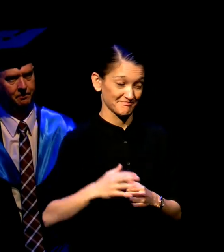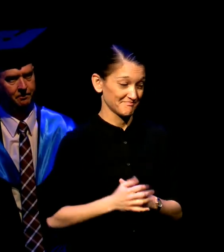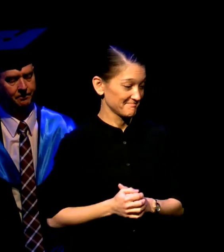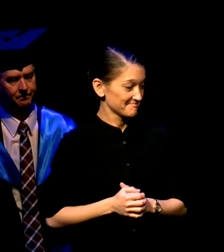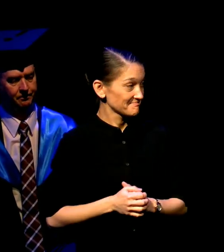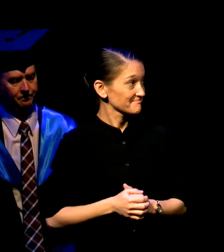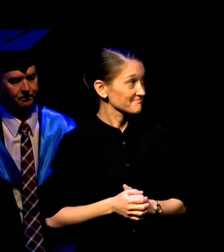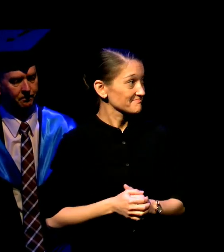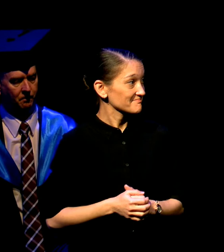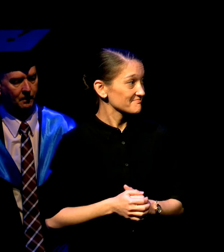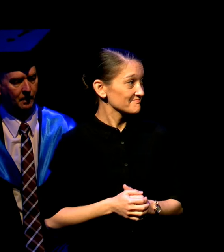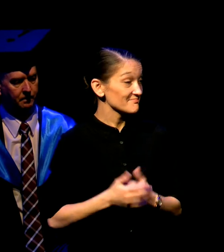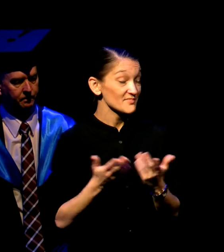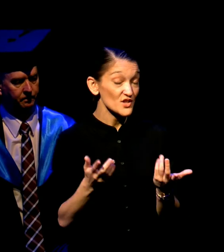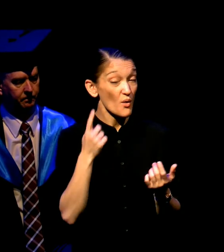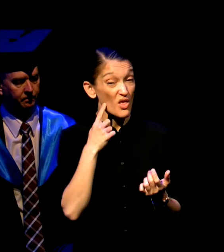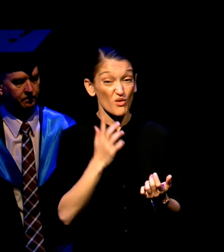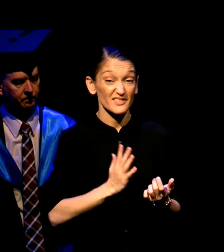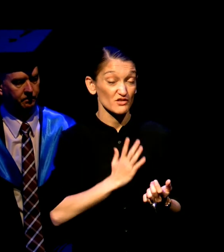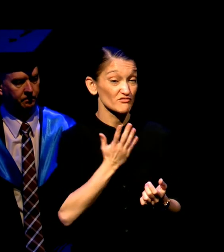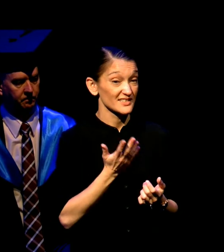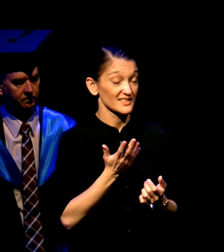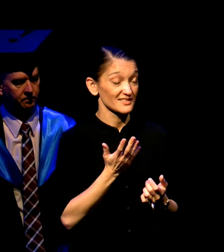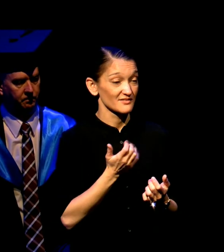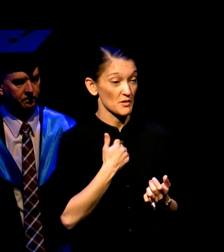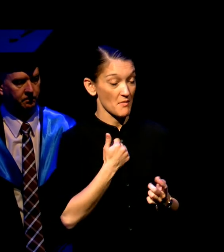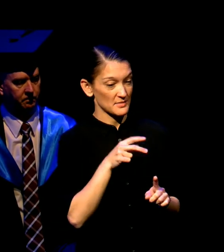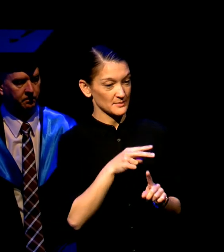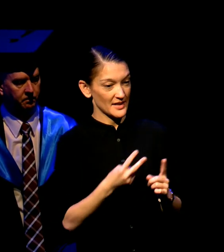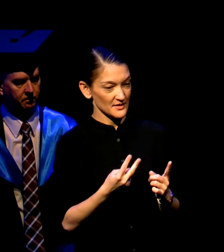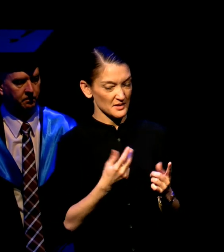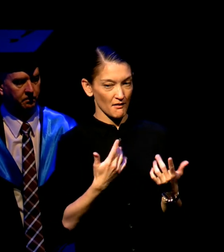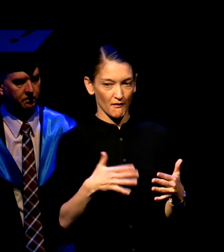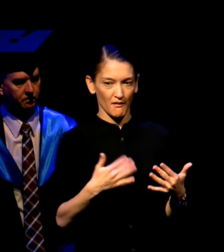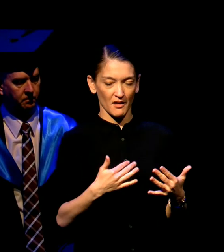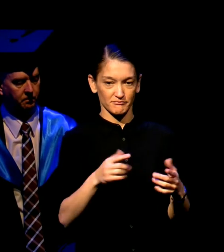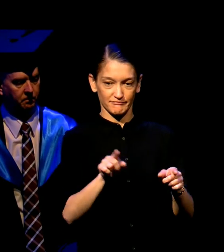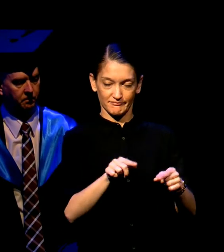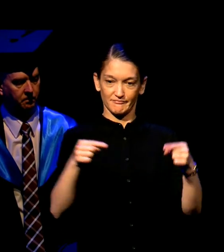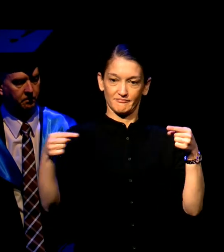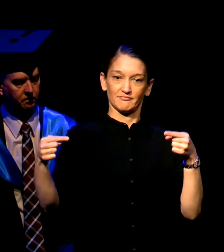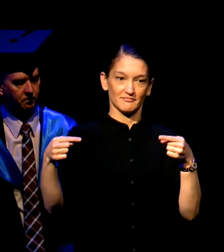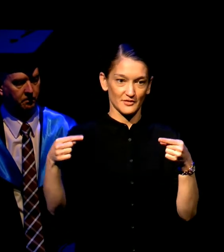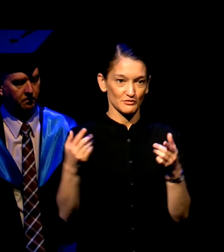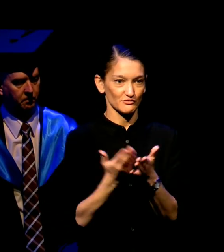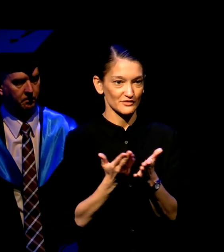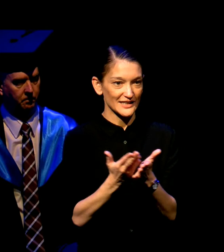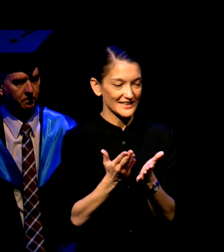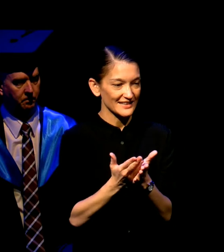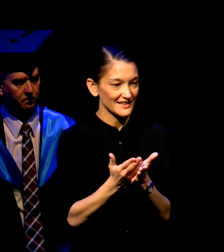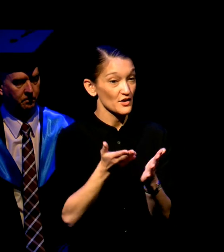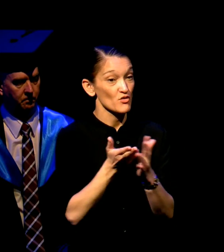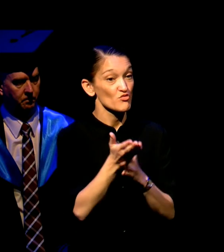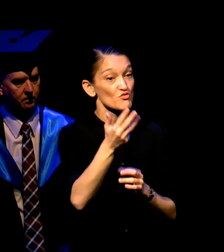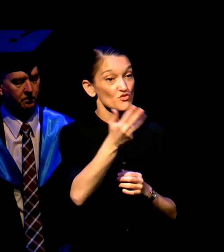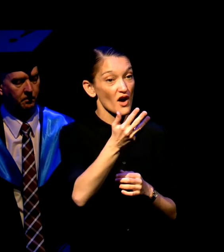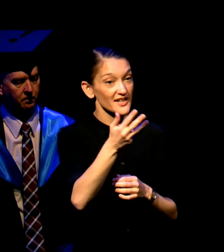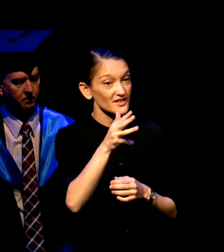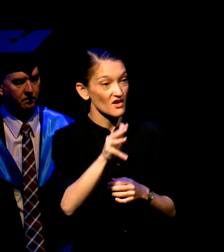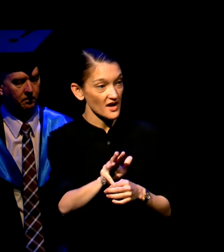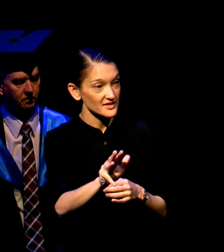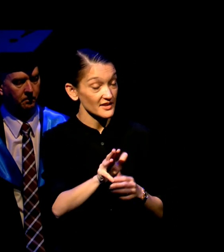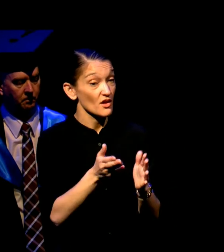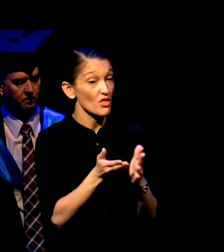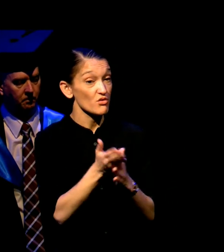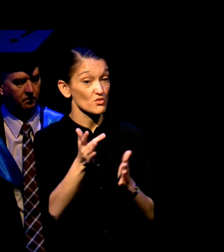he'd done. So that was interesting for me because it was quite a juxtaposition, as during the 90s, due